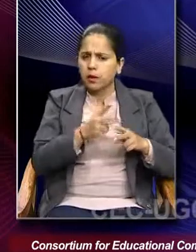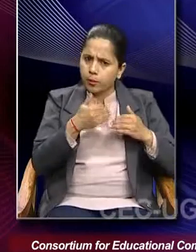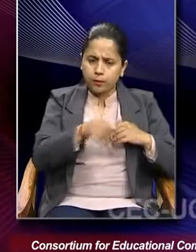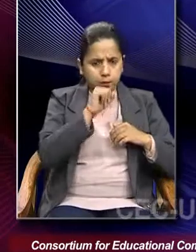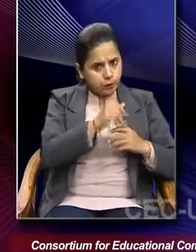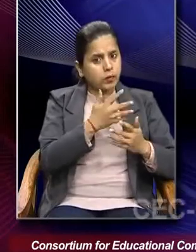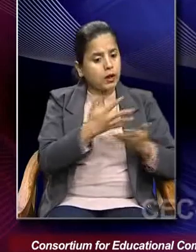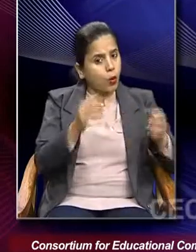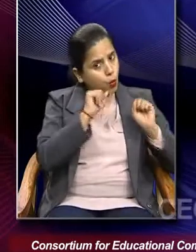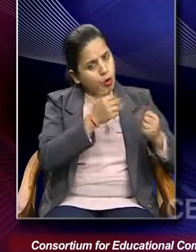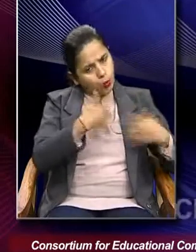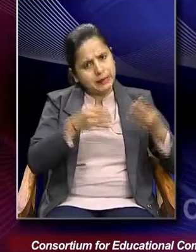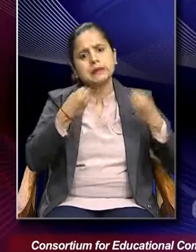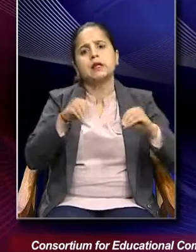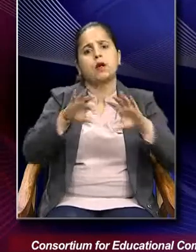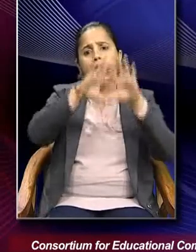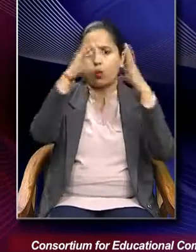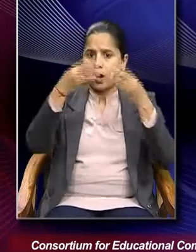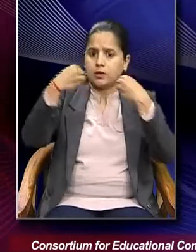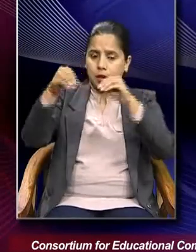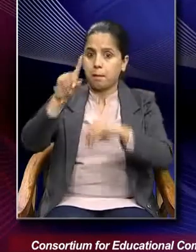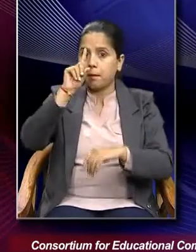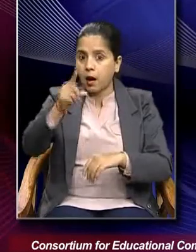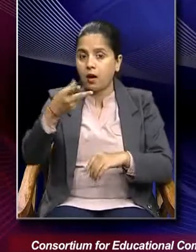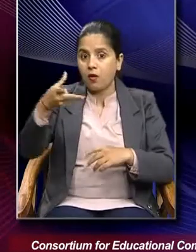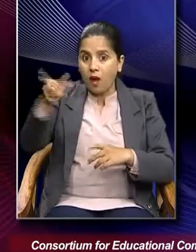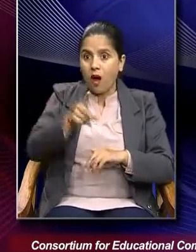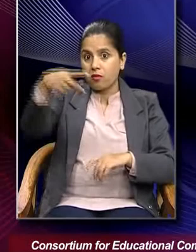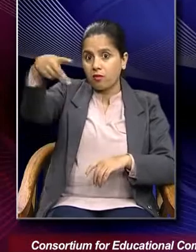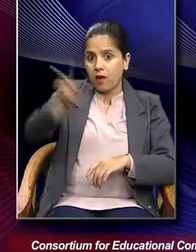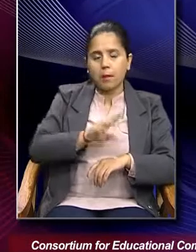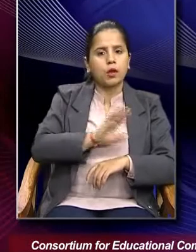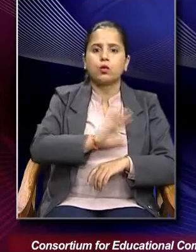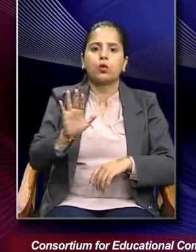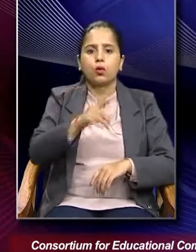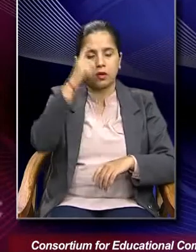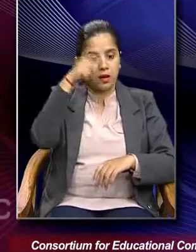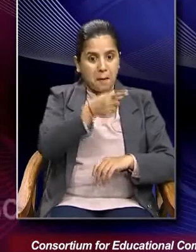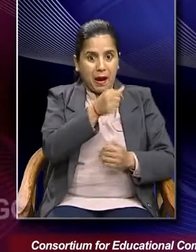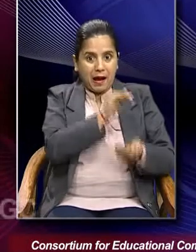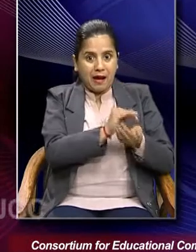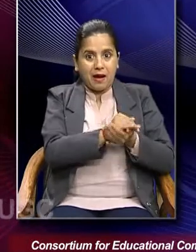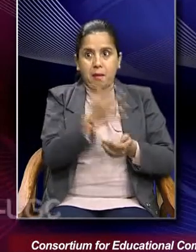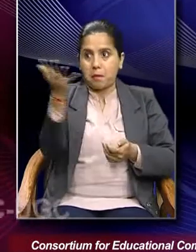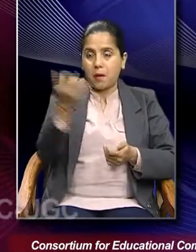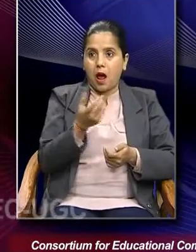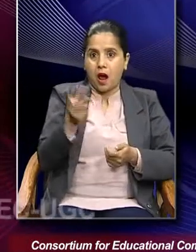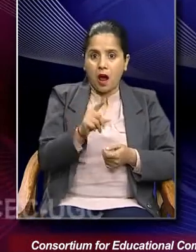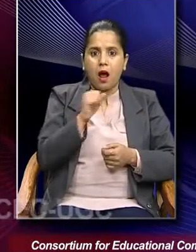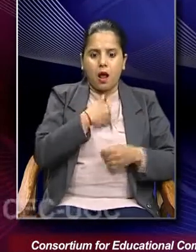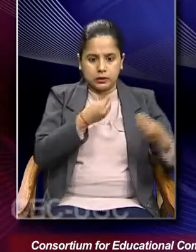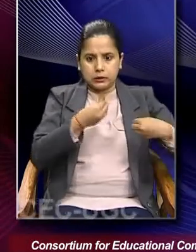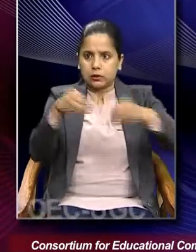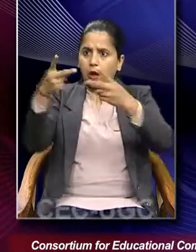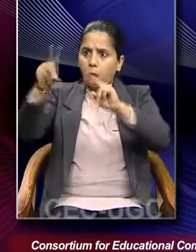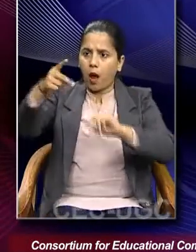primary products on the world market, but their foreign exchange reserves would not be used to purchase their